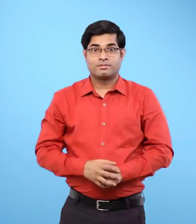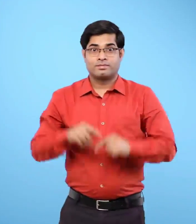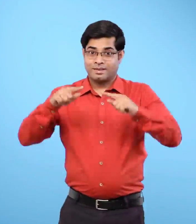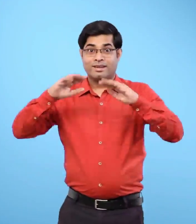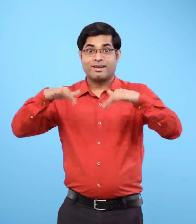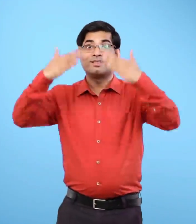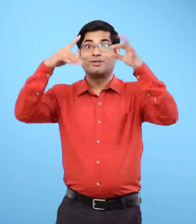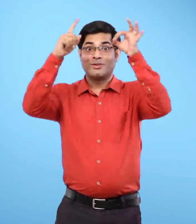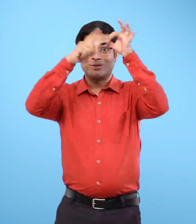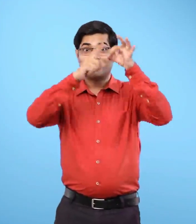teacher, teacher.